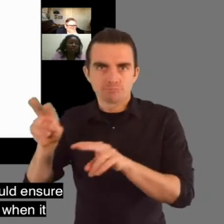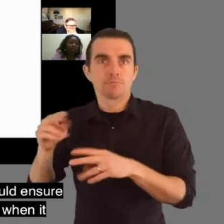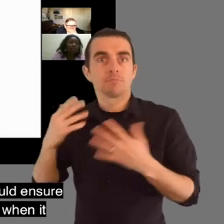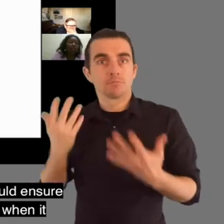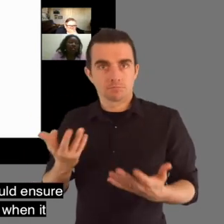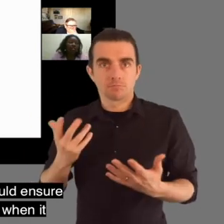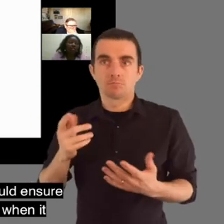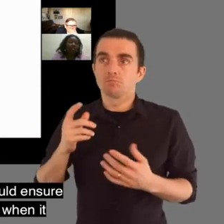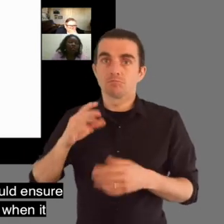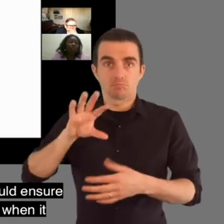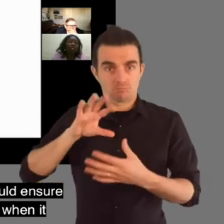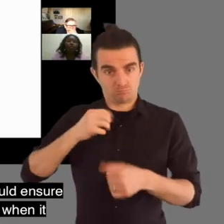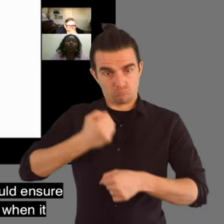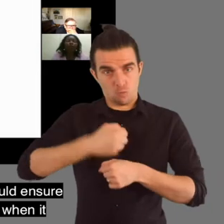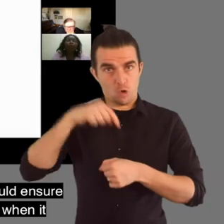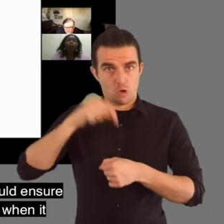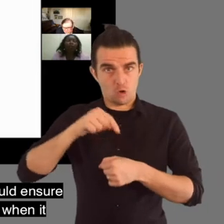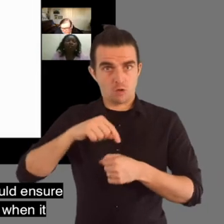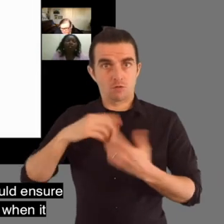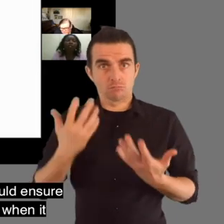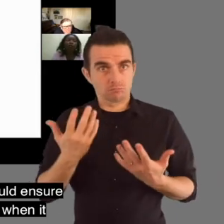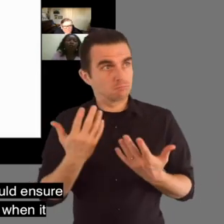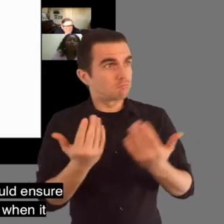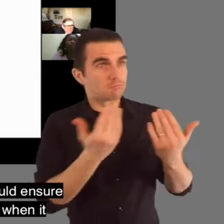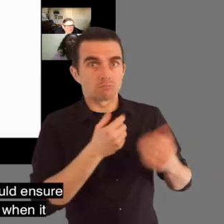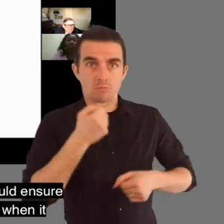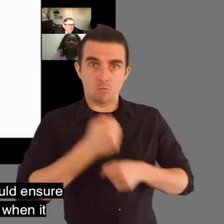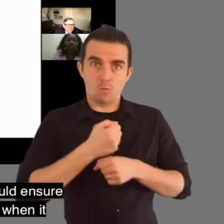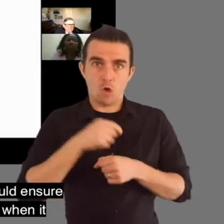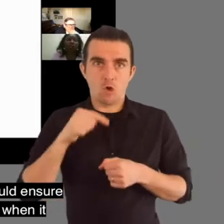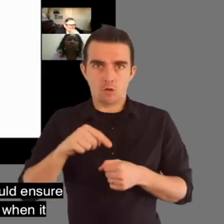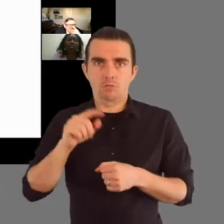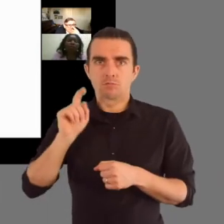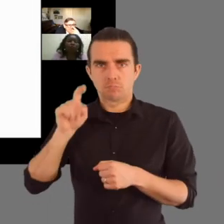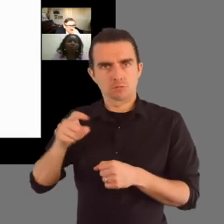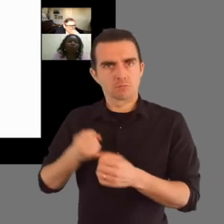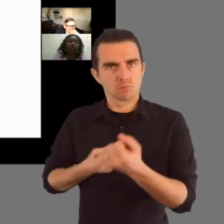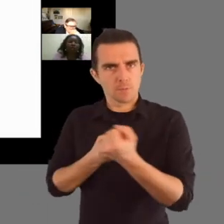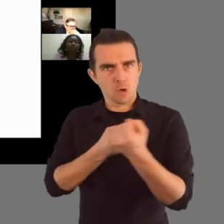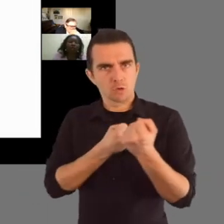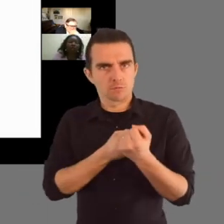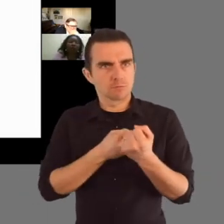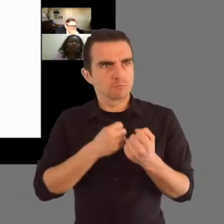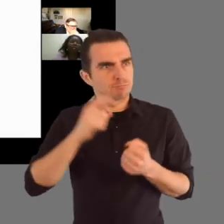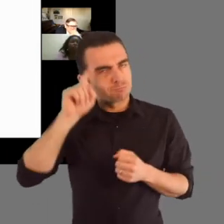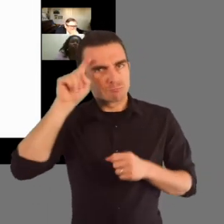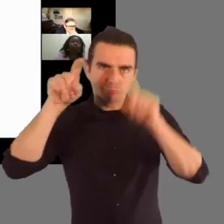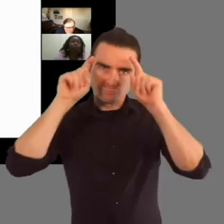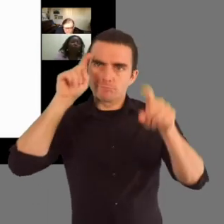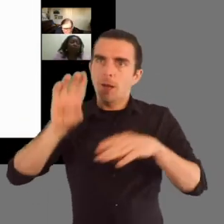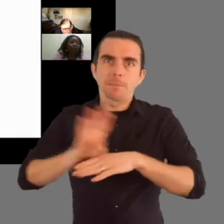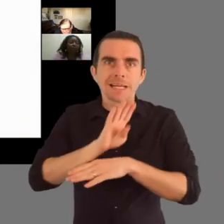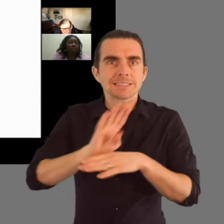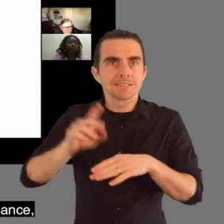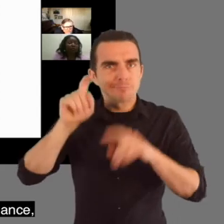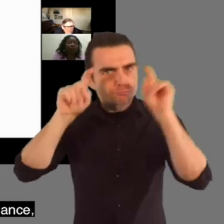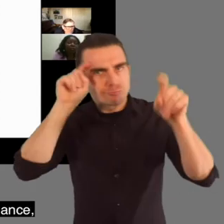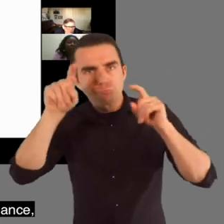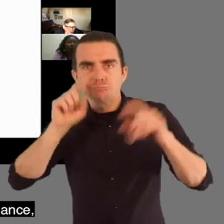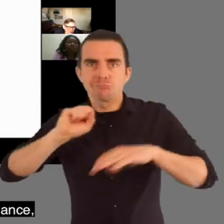quotas, states should ensure implementation of those quotas when it comes to work, when it comes to